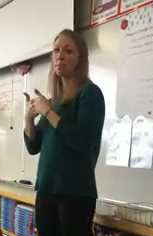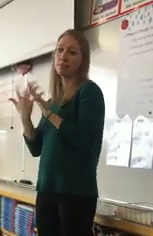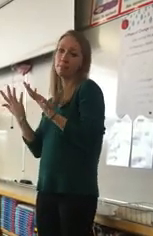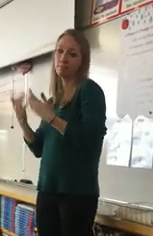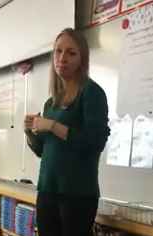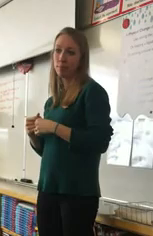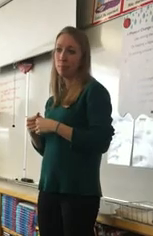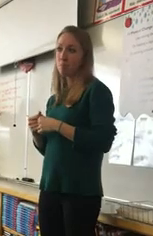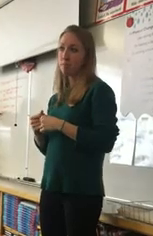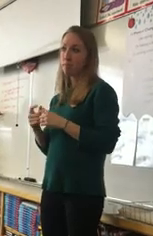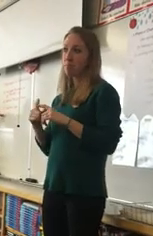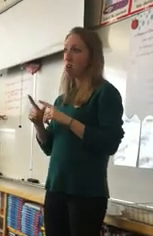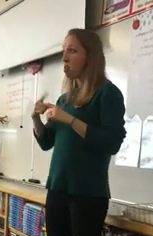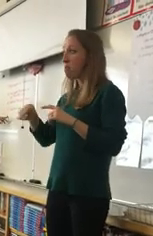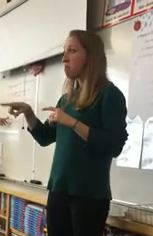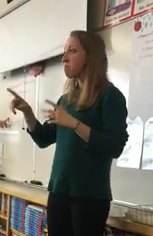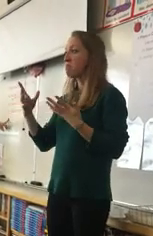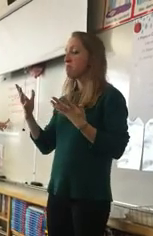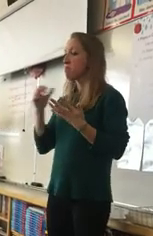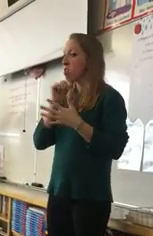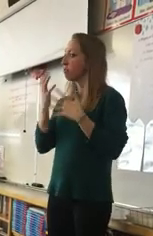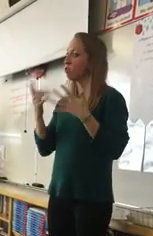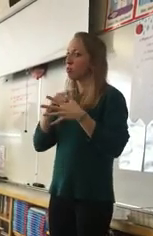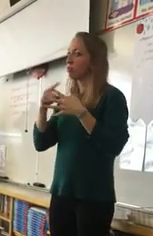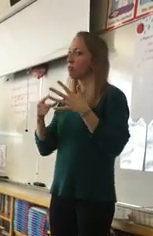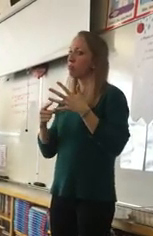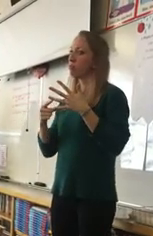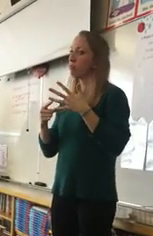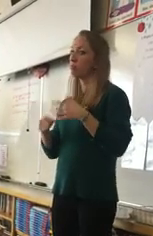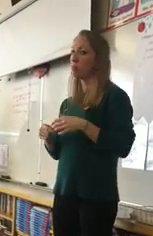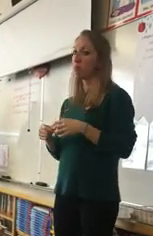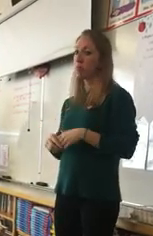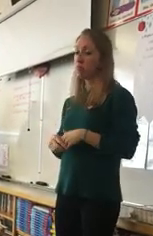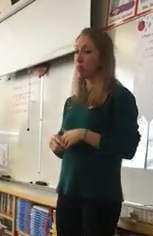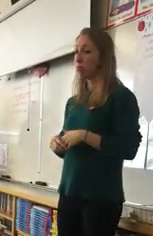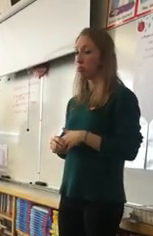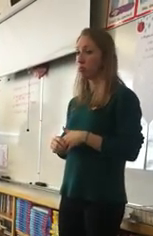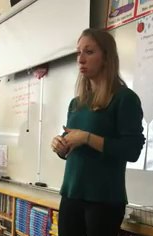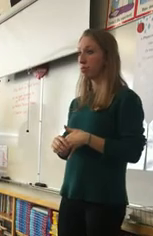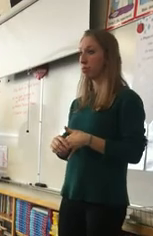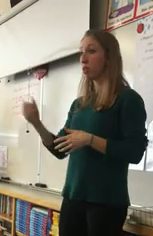not very many will probably get all the way through all of these. Tomorrow we have a symphony, so we will not have